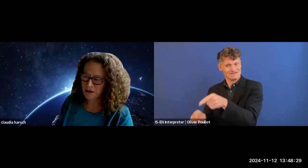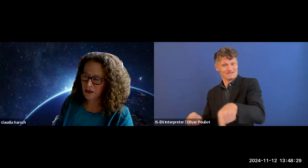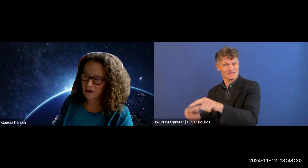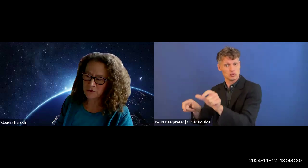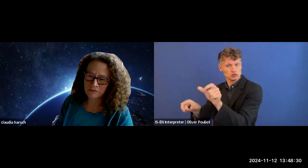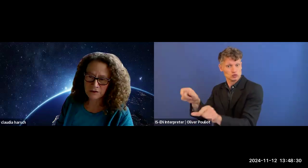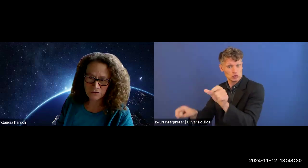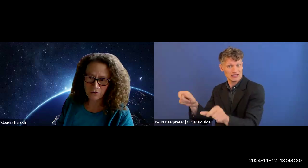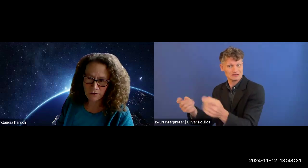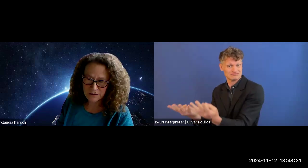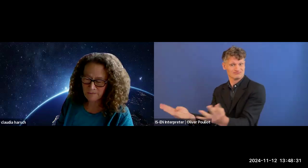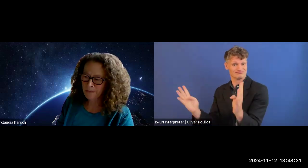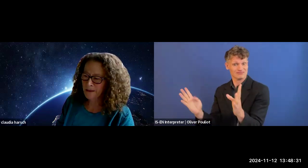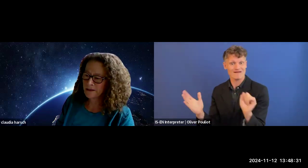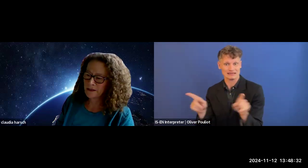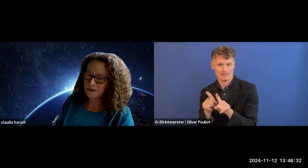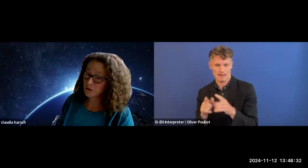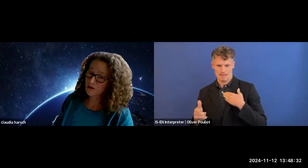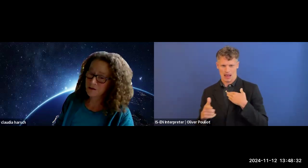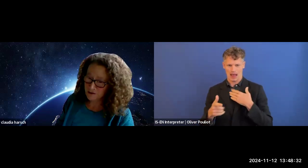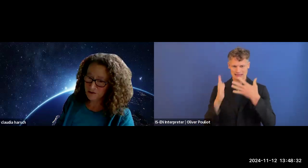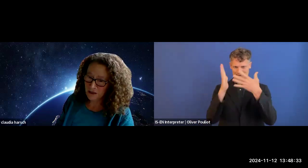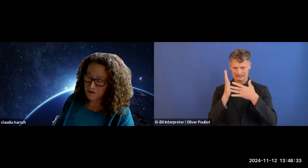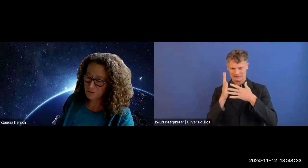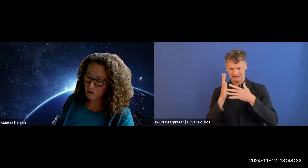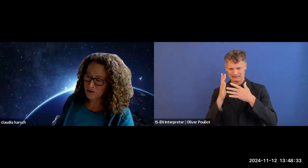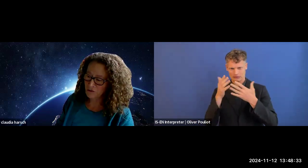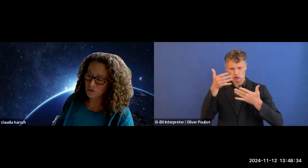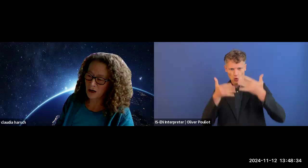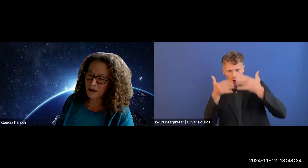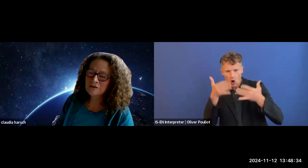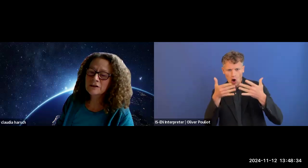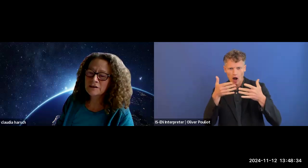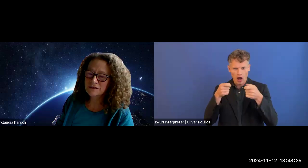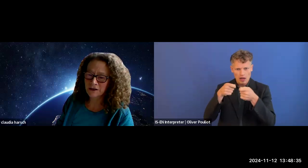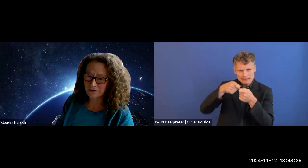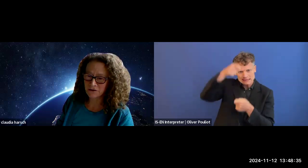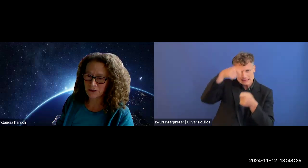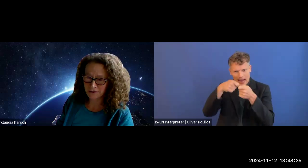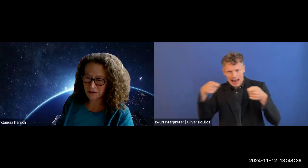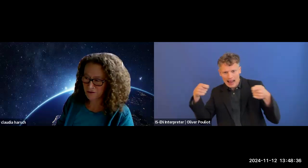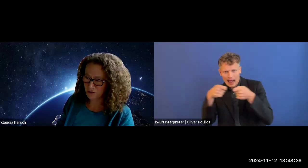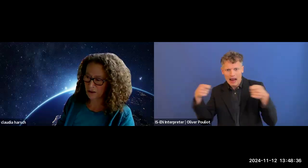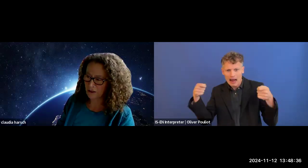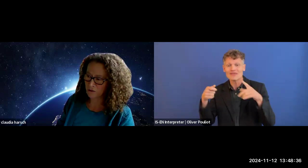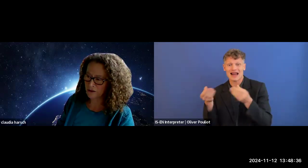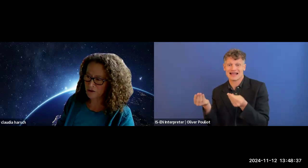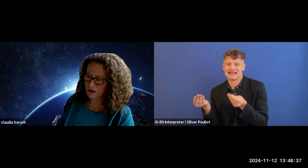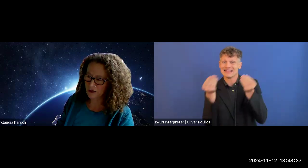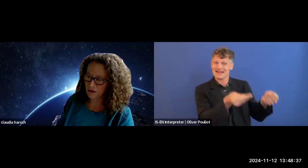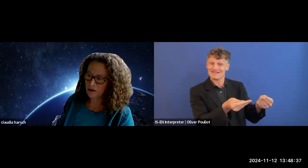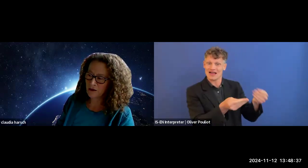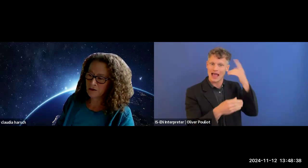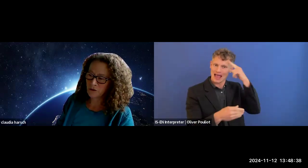a rating scale and you have test scores. And then you need a statistical expert who IRT scales your data so that on